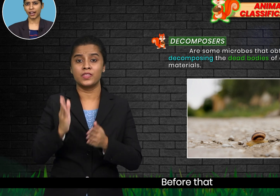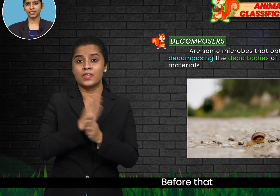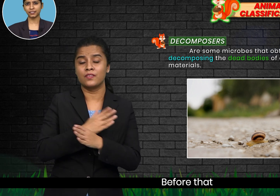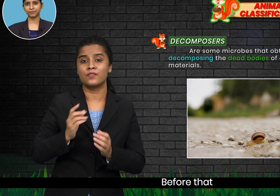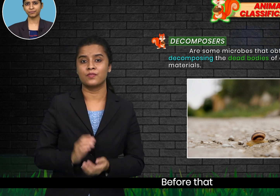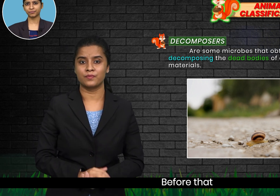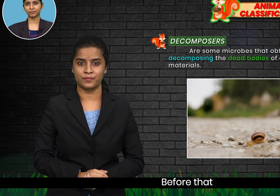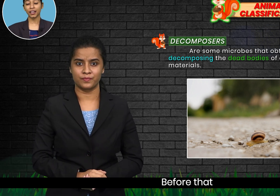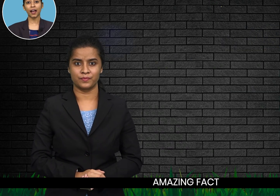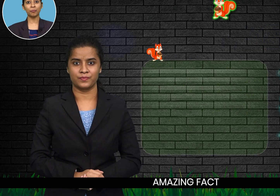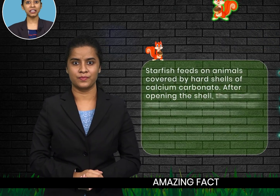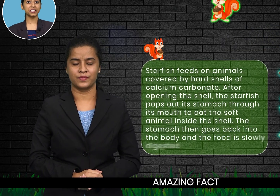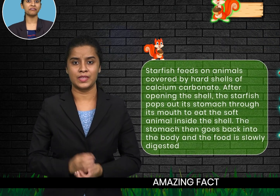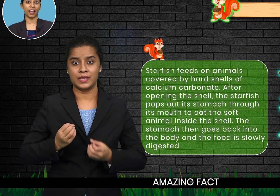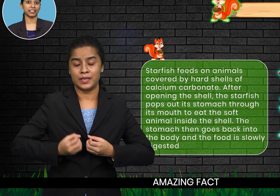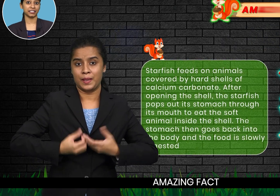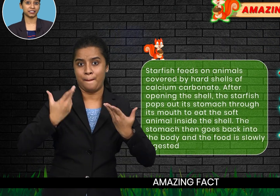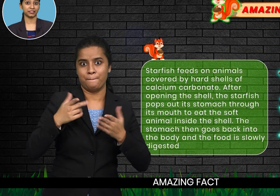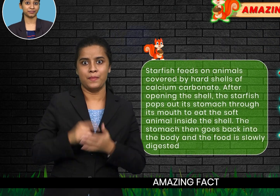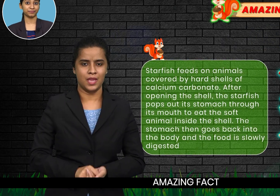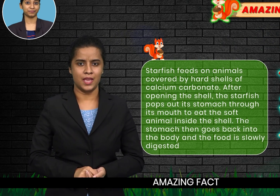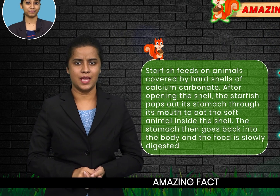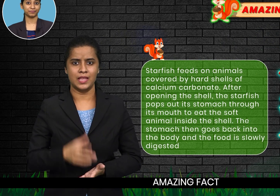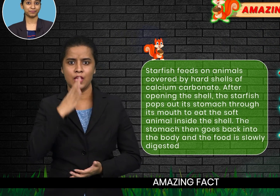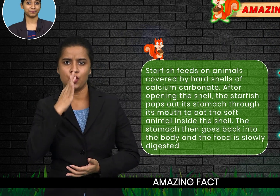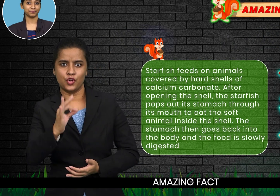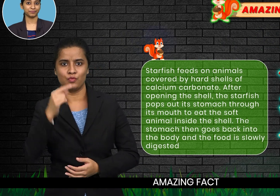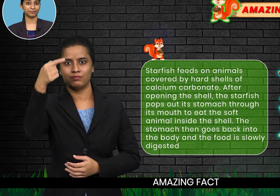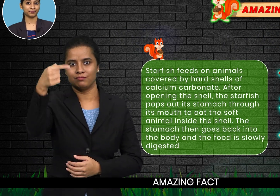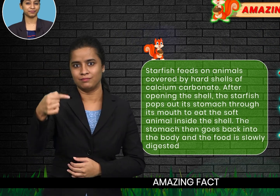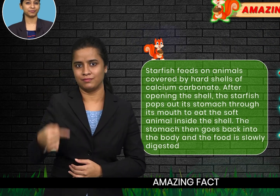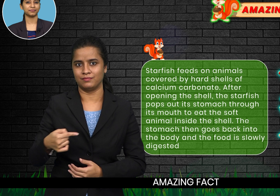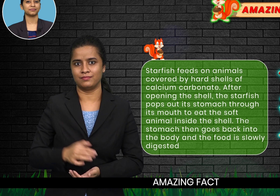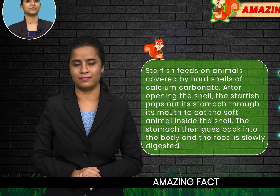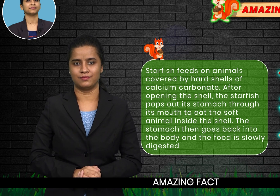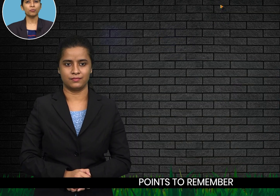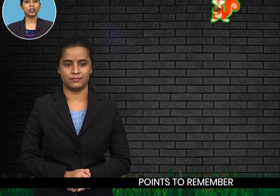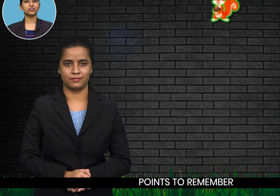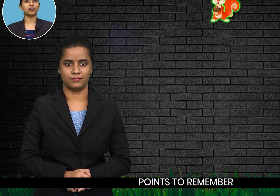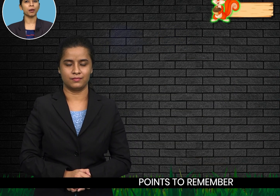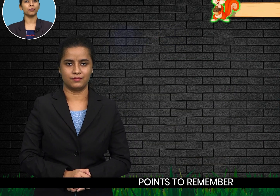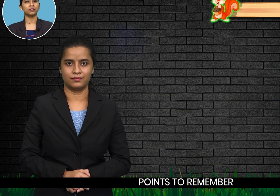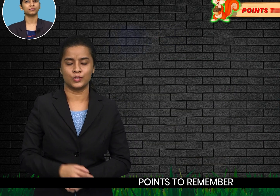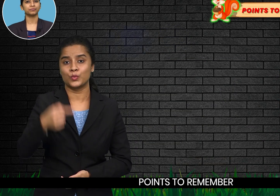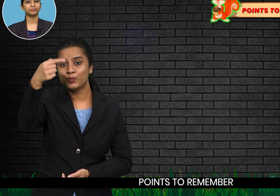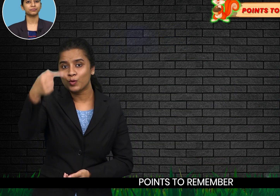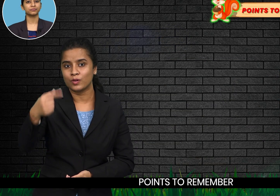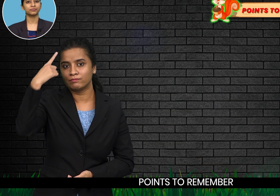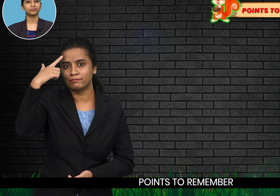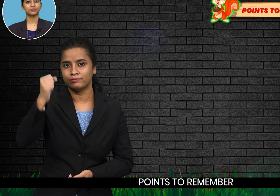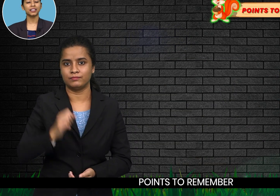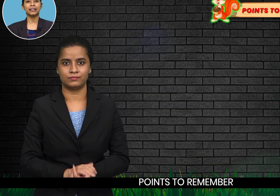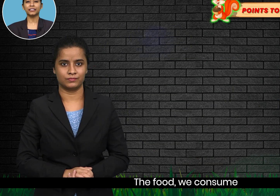Before that, amazing fact. Points to remember.